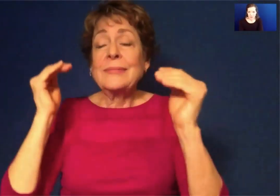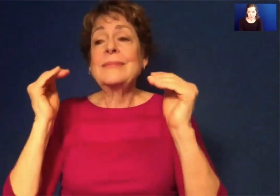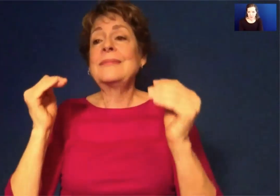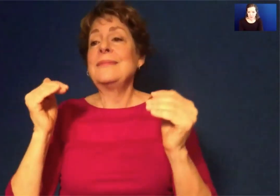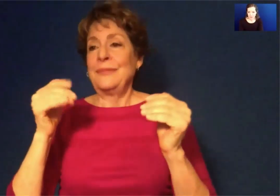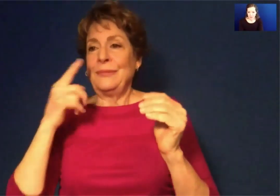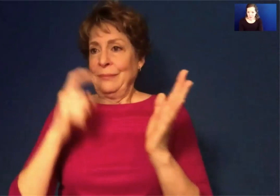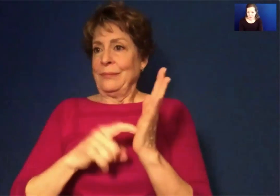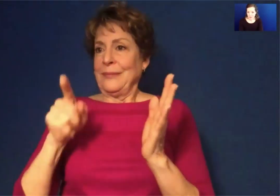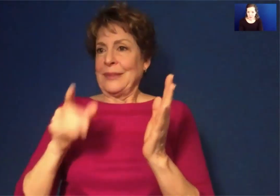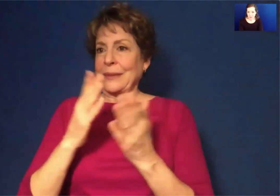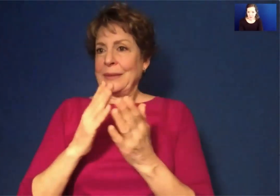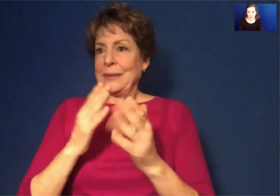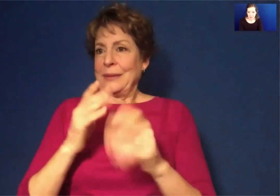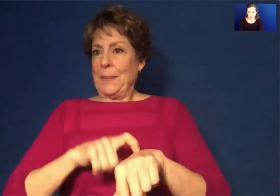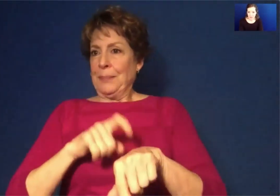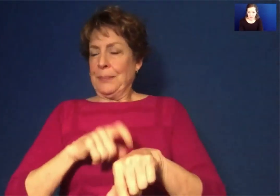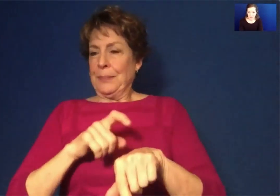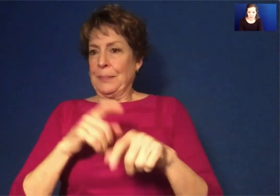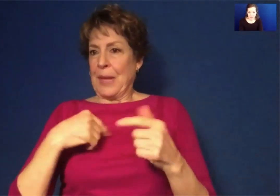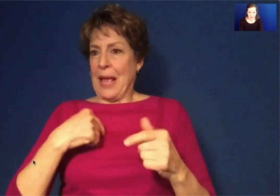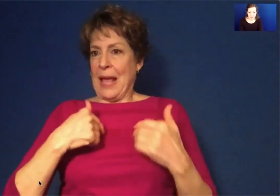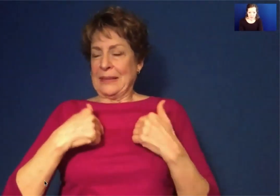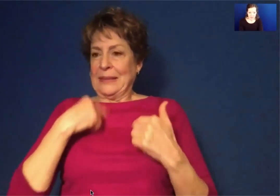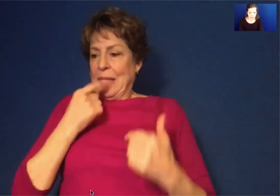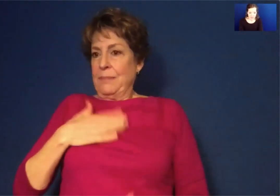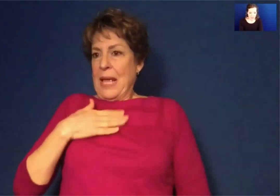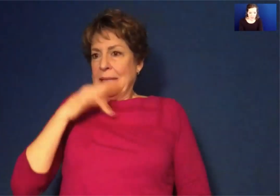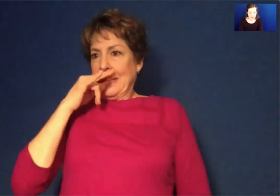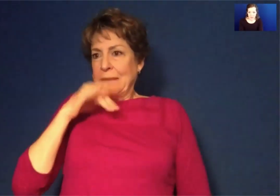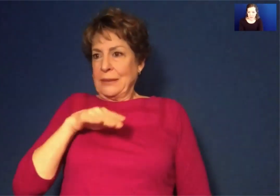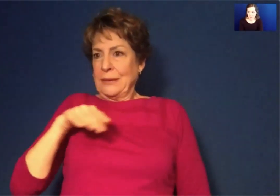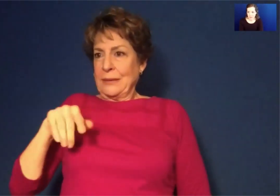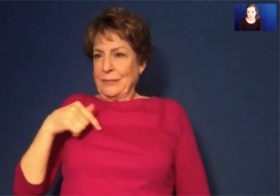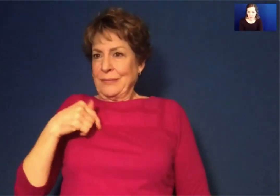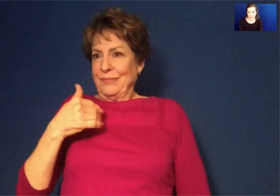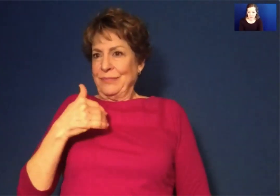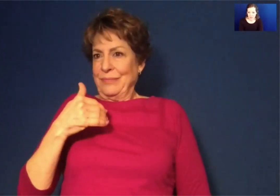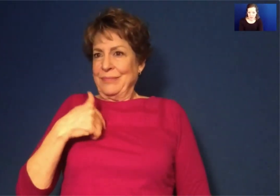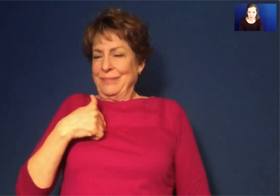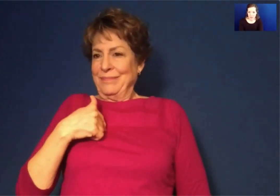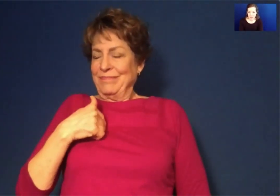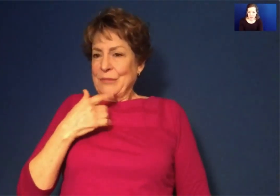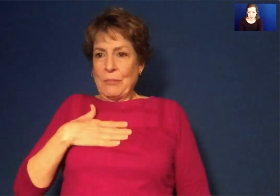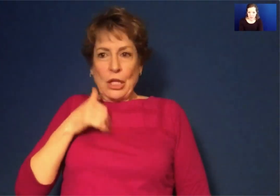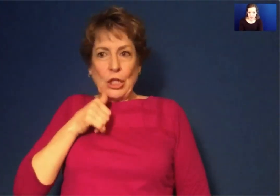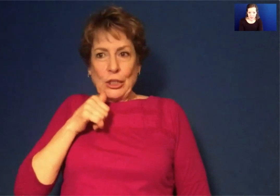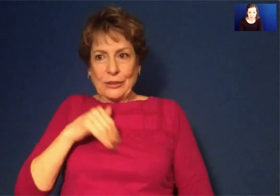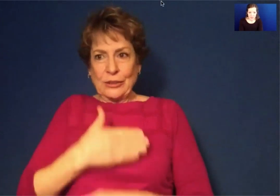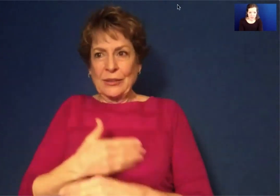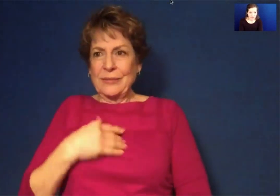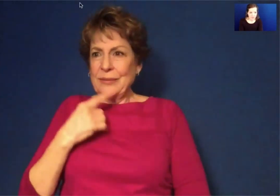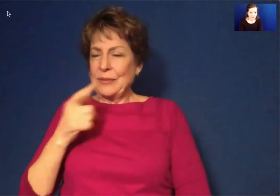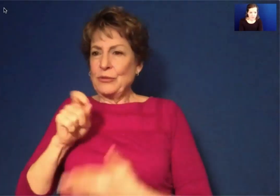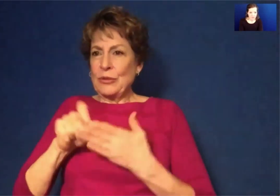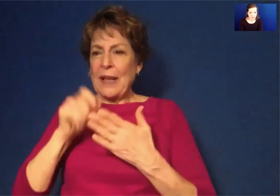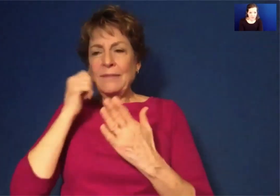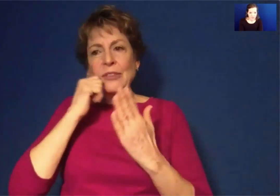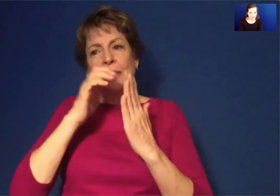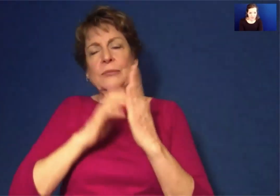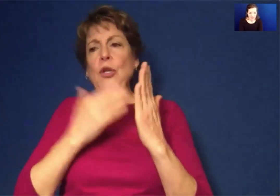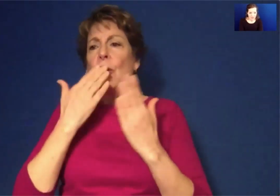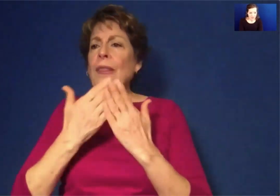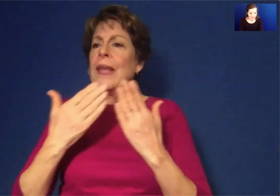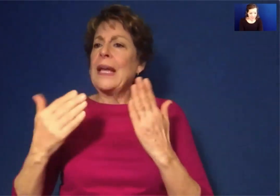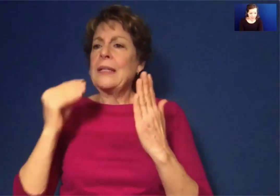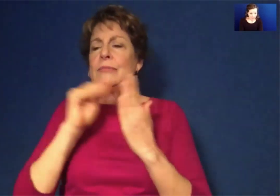own kids, I have 3 girls myself, I tell them to write down something good every day. Practice a little gratitude. It